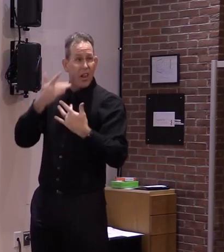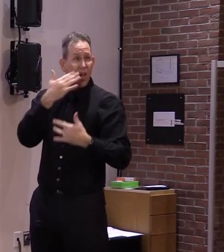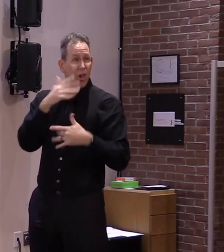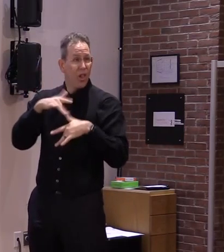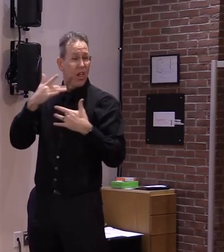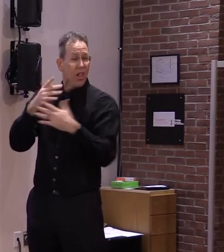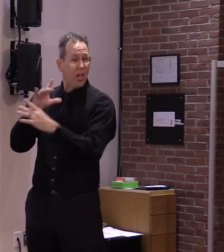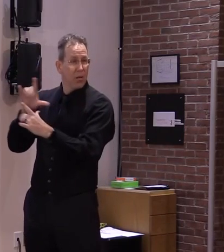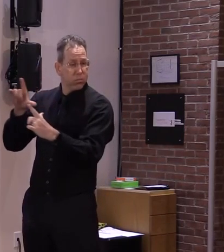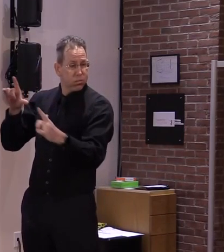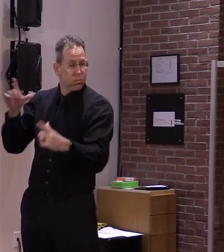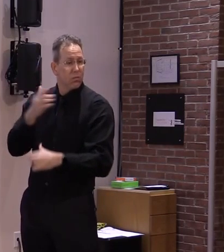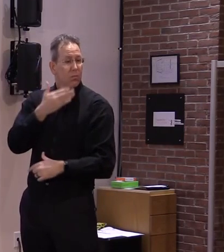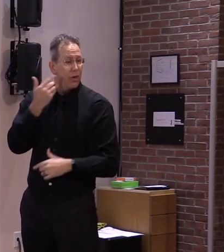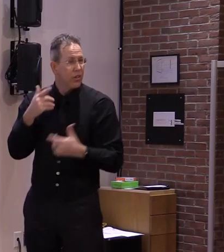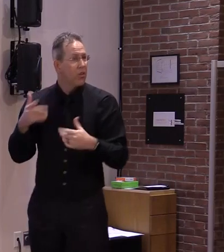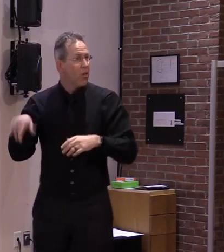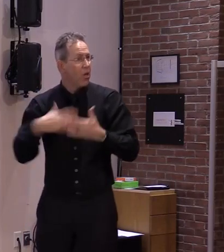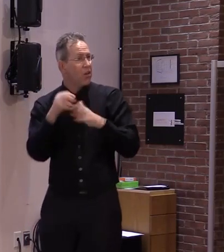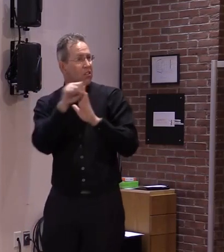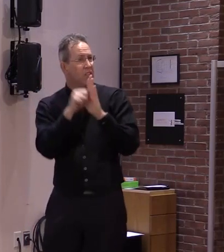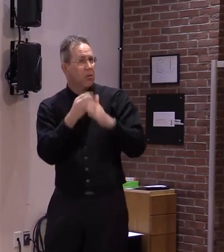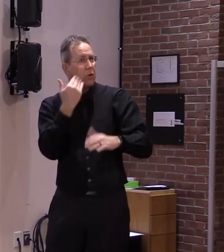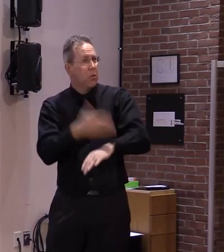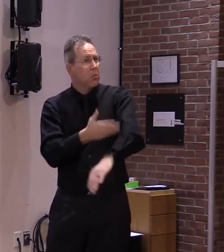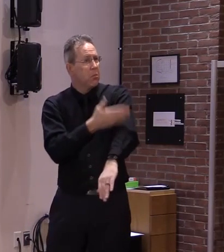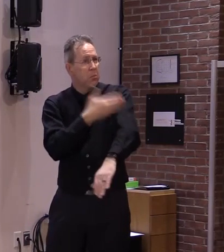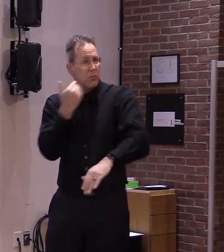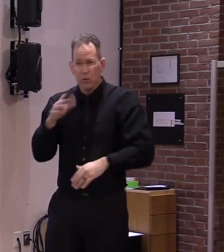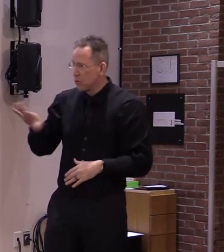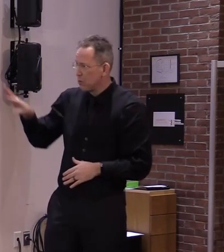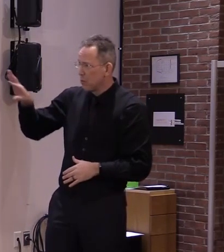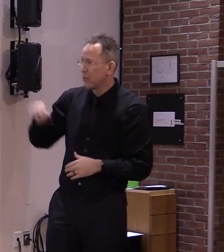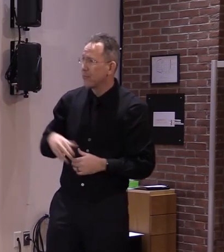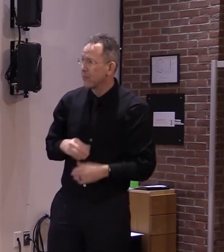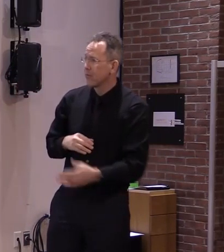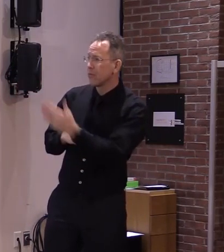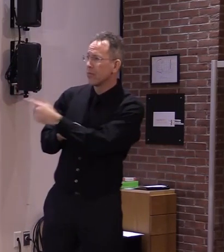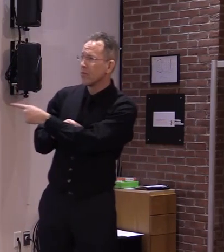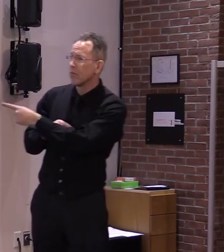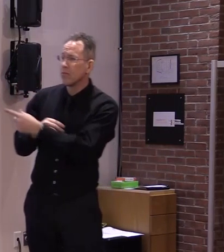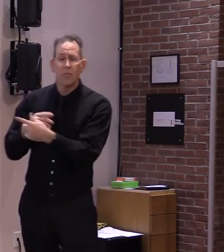direct impact on Vermont in the weeks and months ahead. And finally,